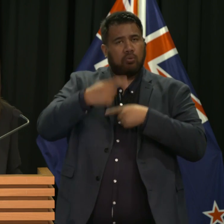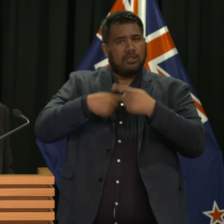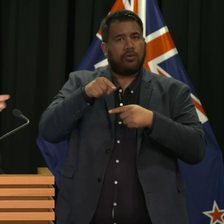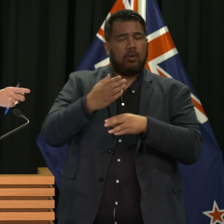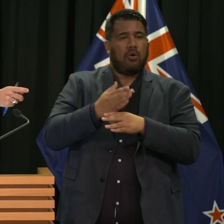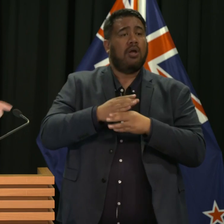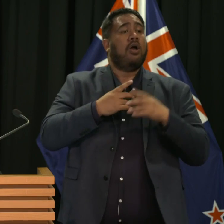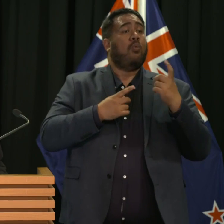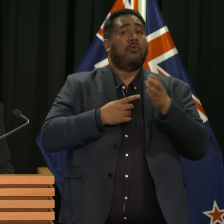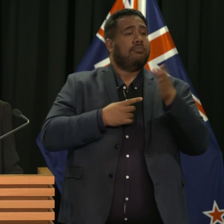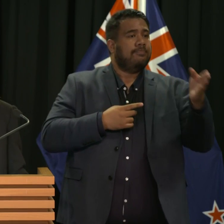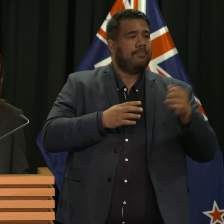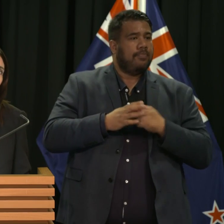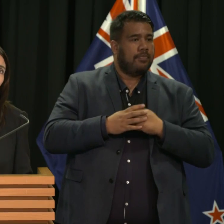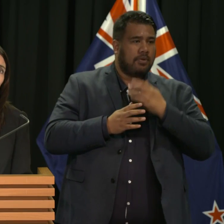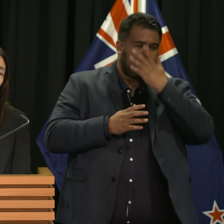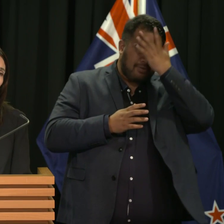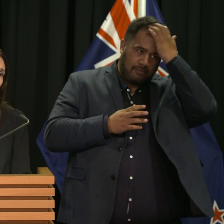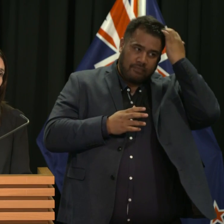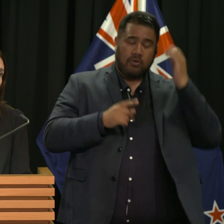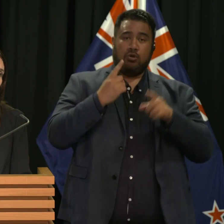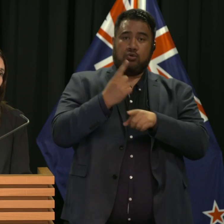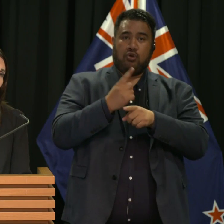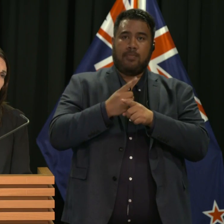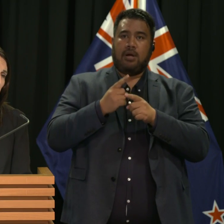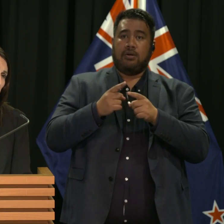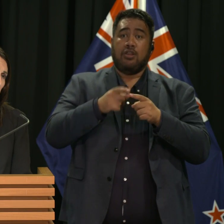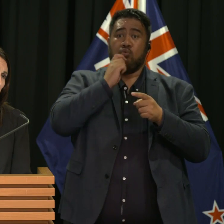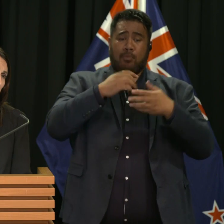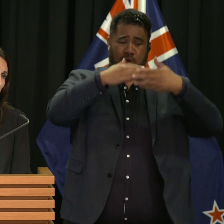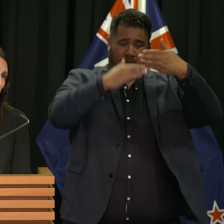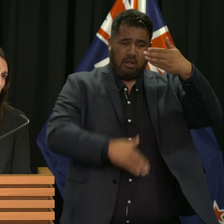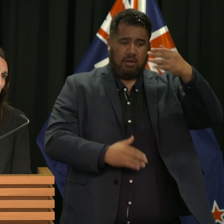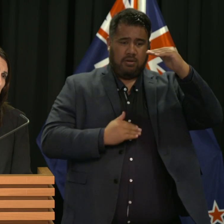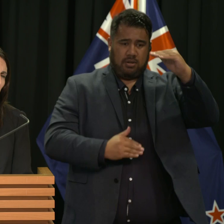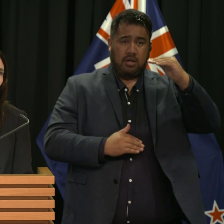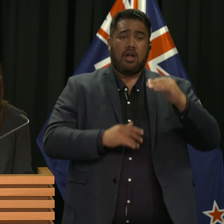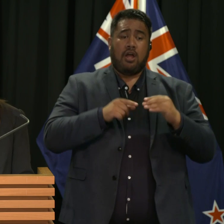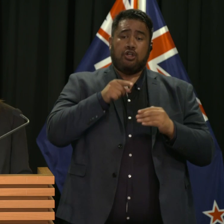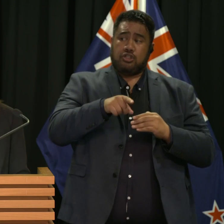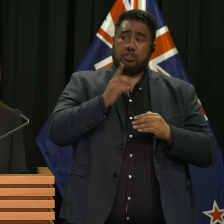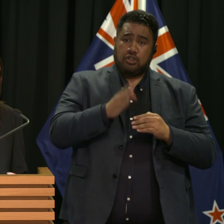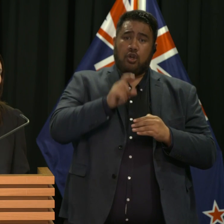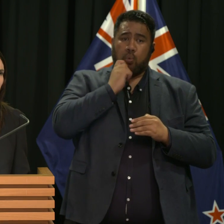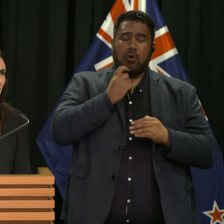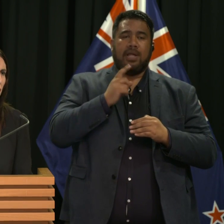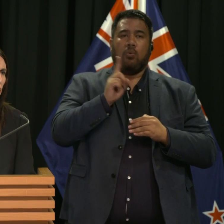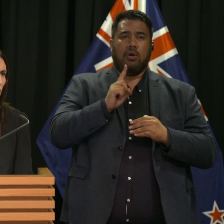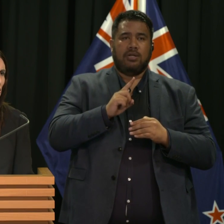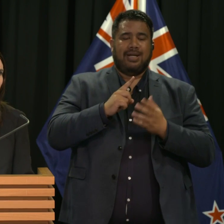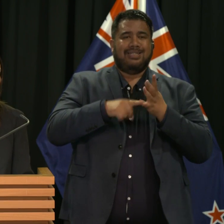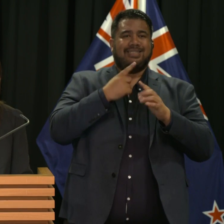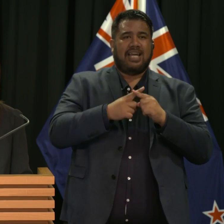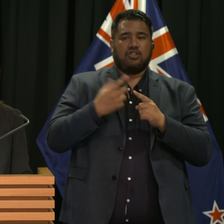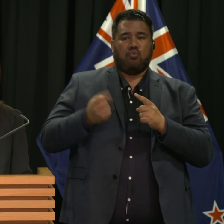suggests... I'll take one over here. So. Prime Minister, just in response to the wider report, is that still going to be revenue neutral? Again, that was predominantly